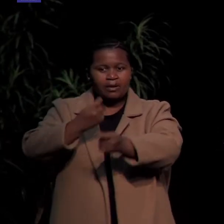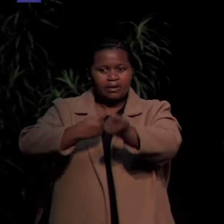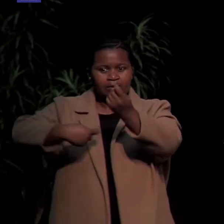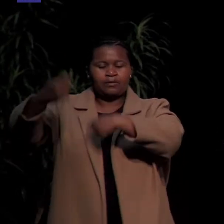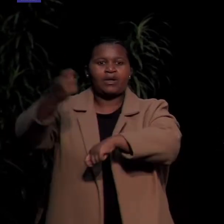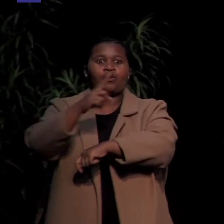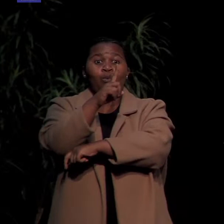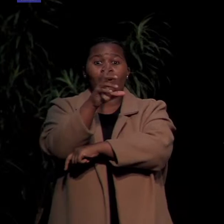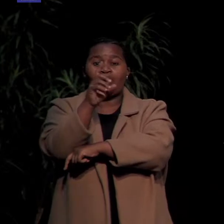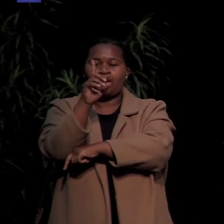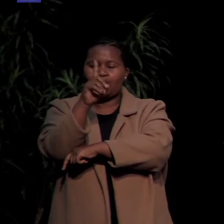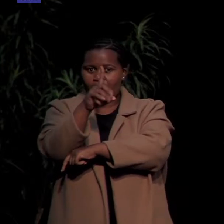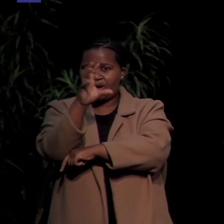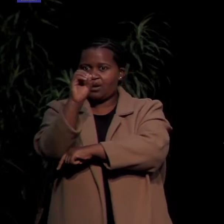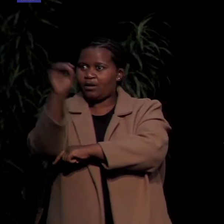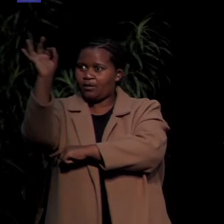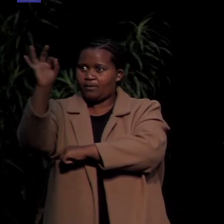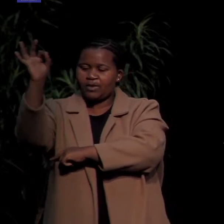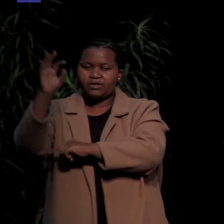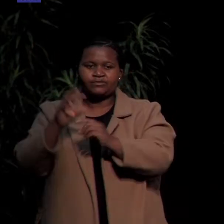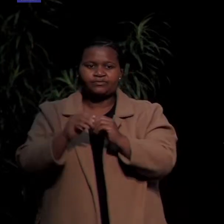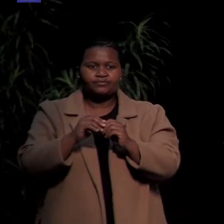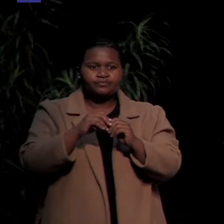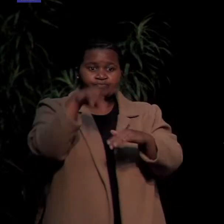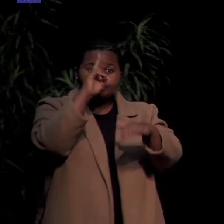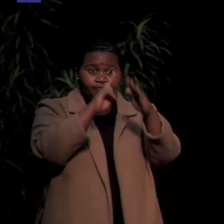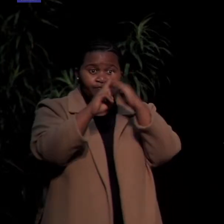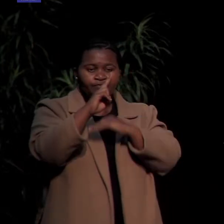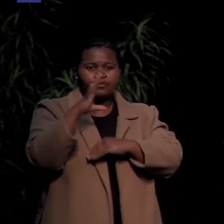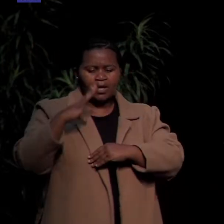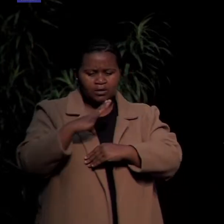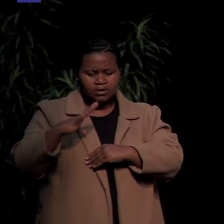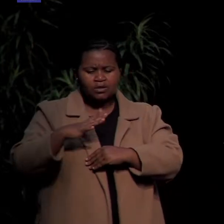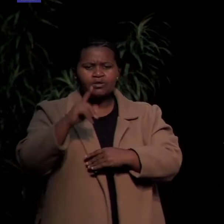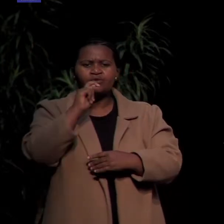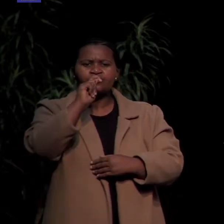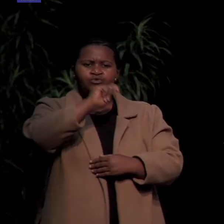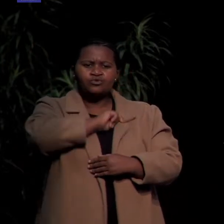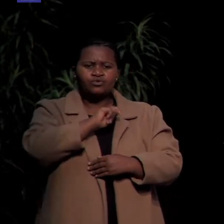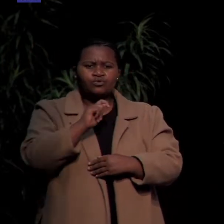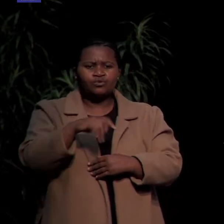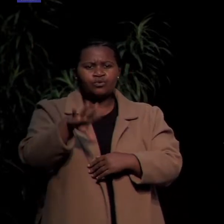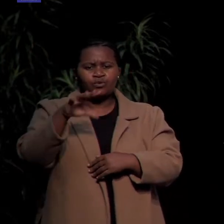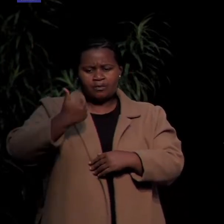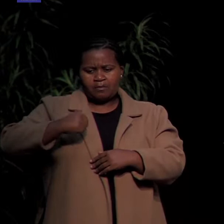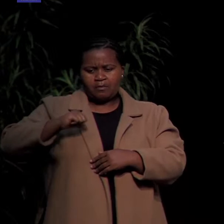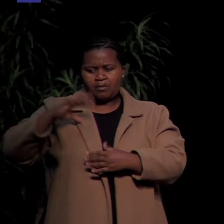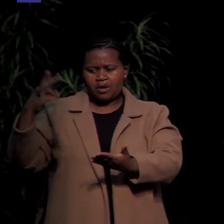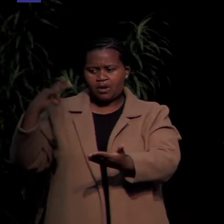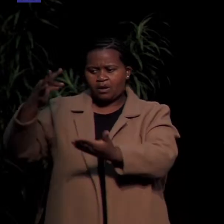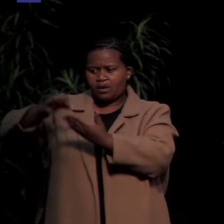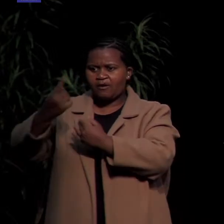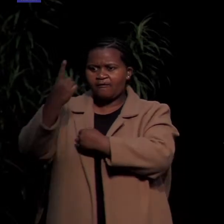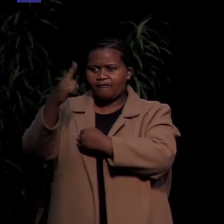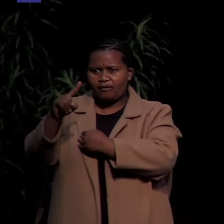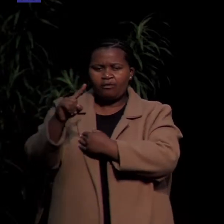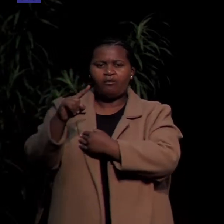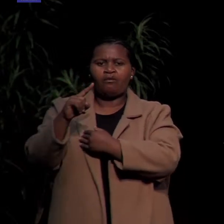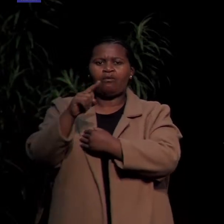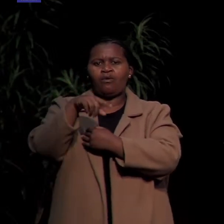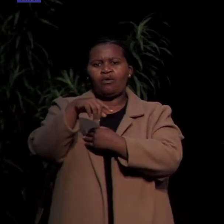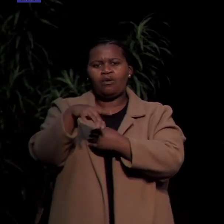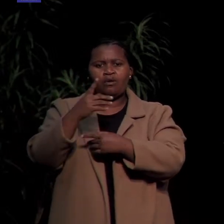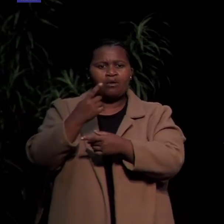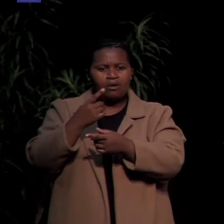it 100%. Honorable councillors, it is correct that the municipality applied to National Treasury for rollover